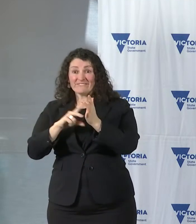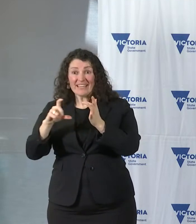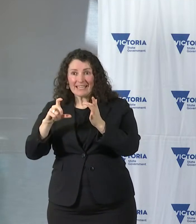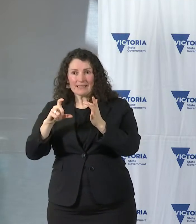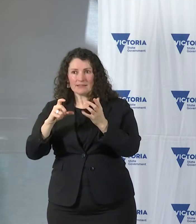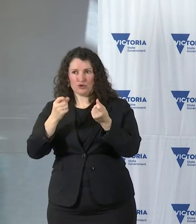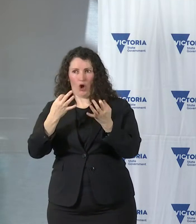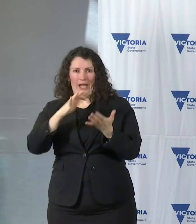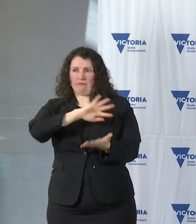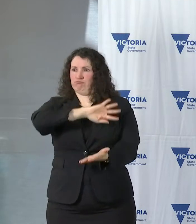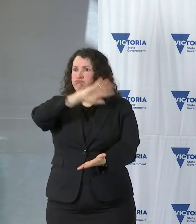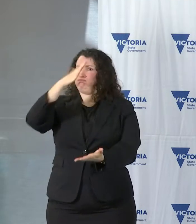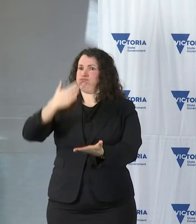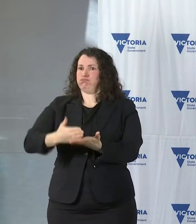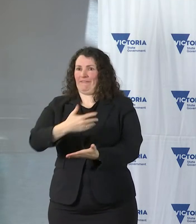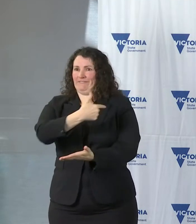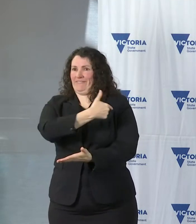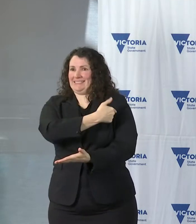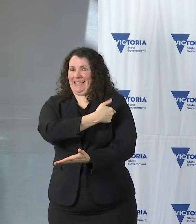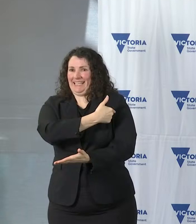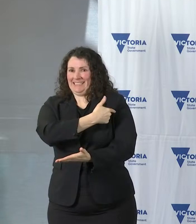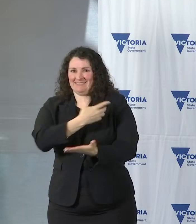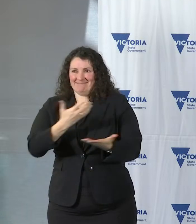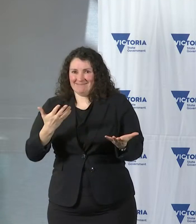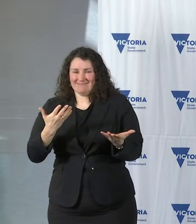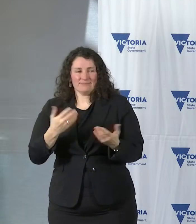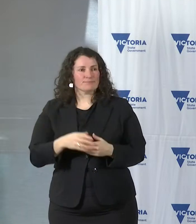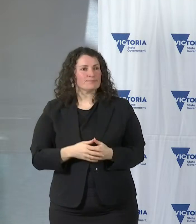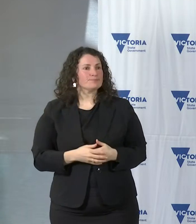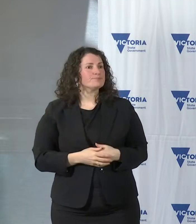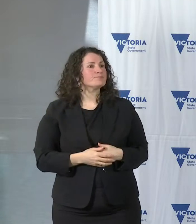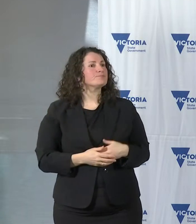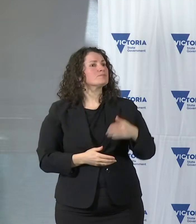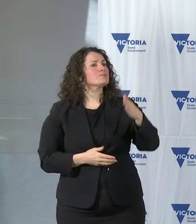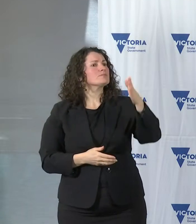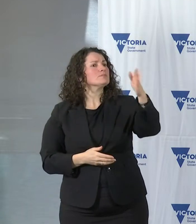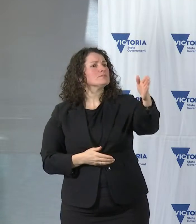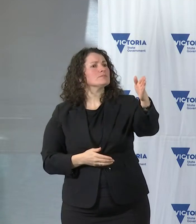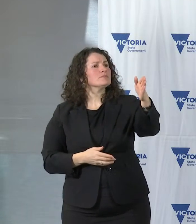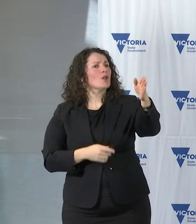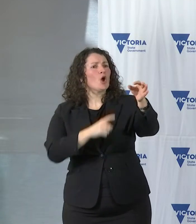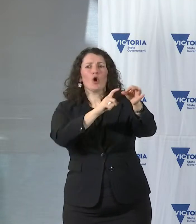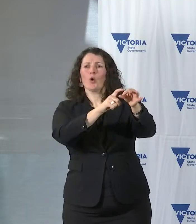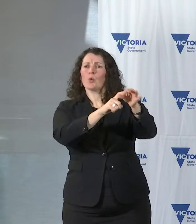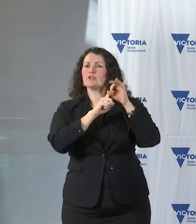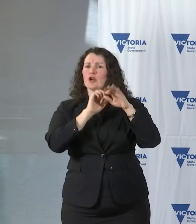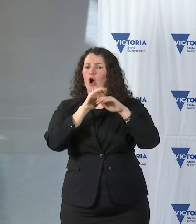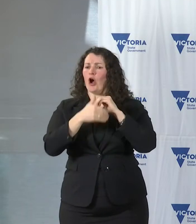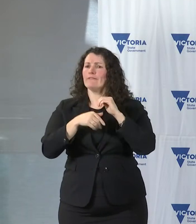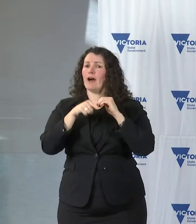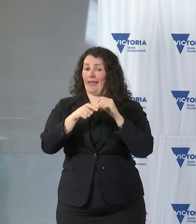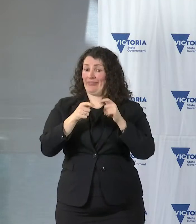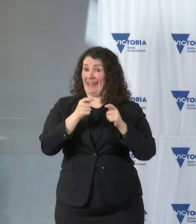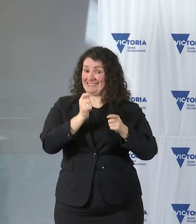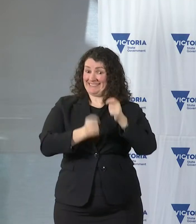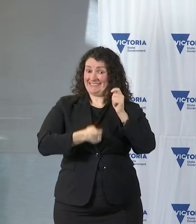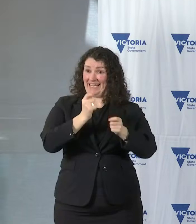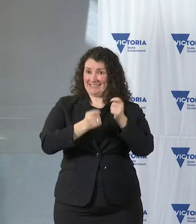the Moody Valley testing clinic, the one at the racecourse, been closed permanently? I don't know about permanently, but it's certainly closed at the